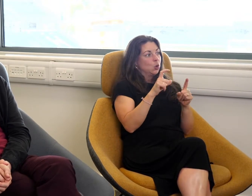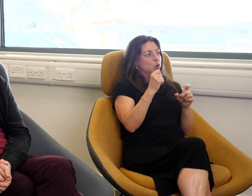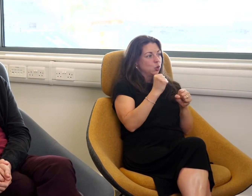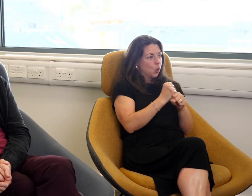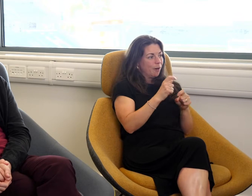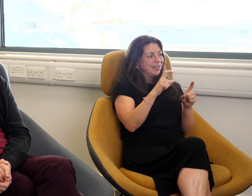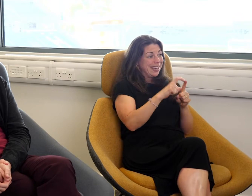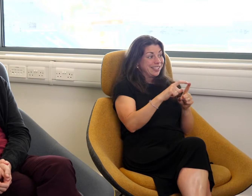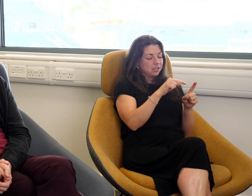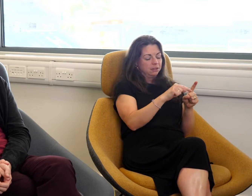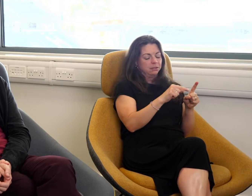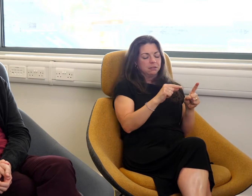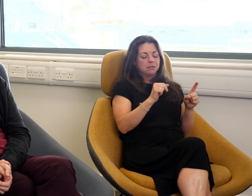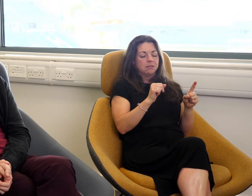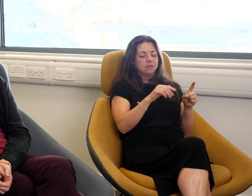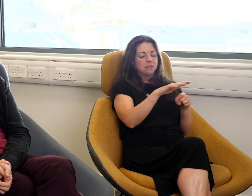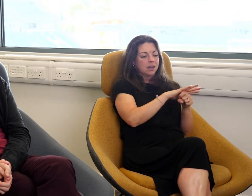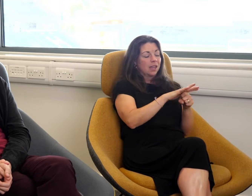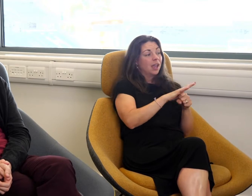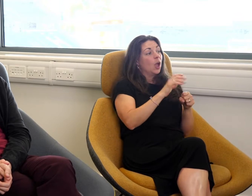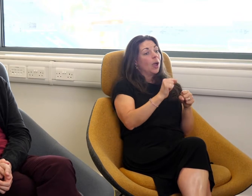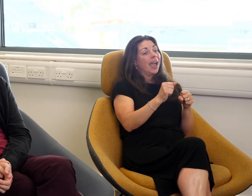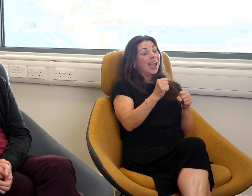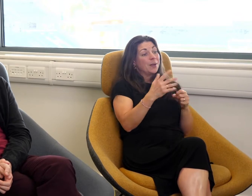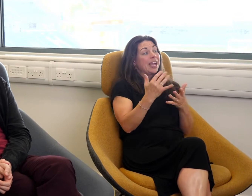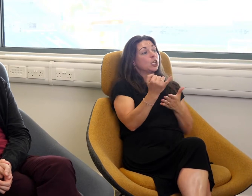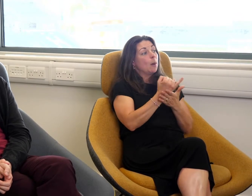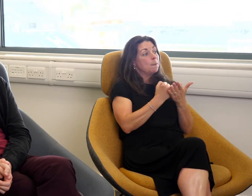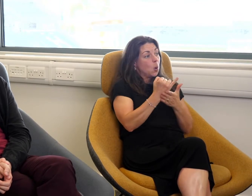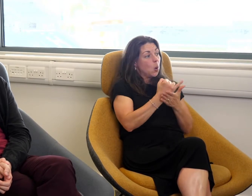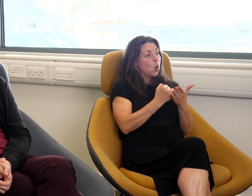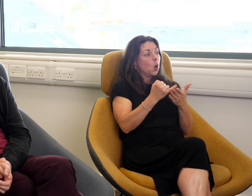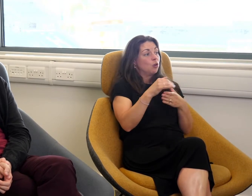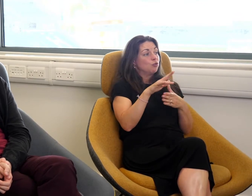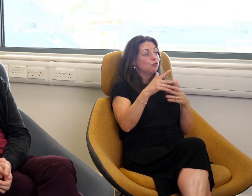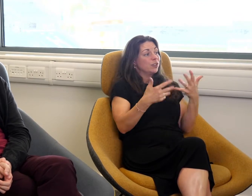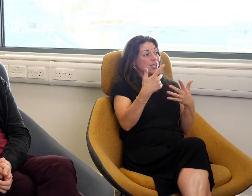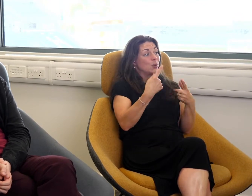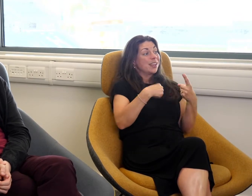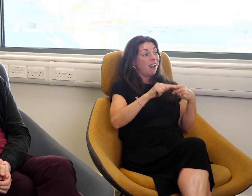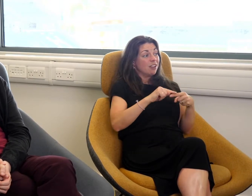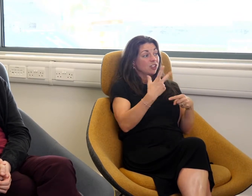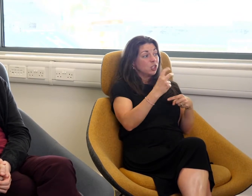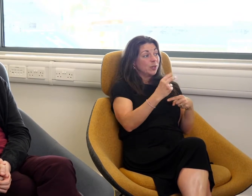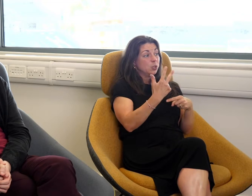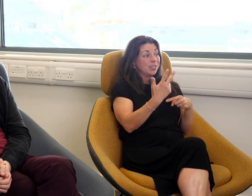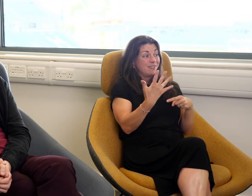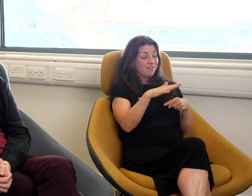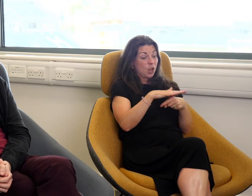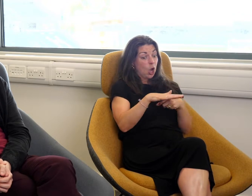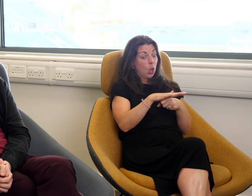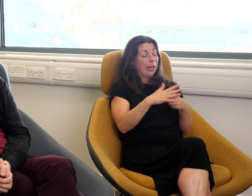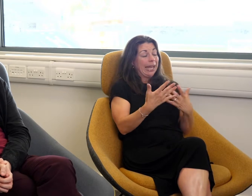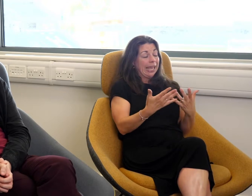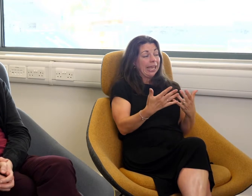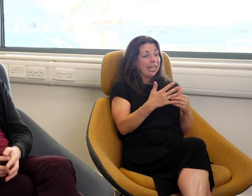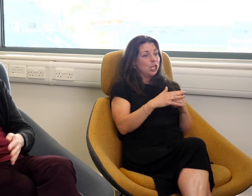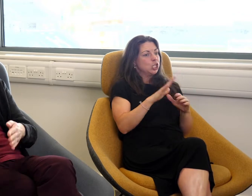we had poor local election results last year as well in 2025. So it's not just happened in